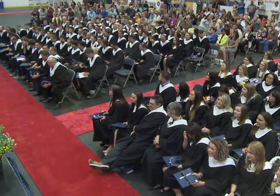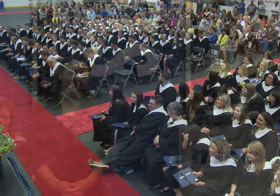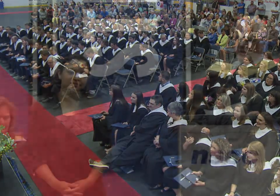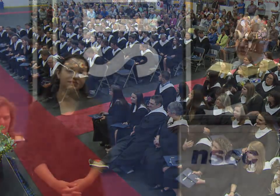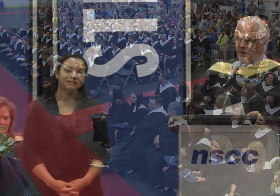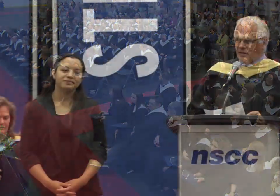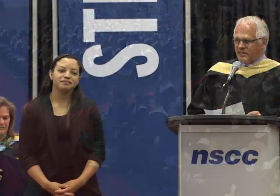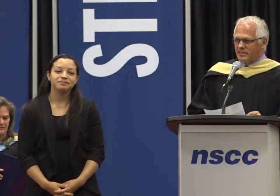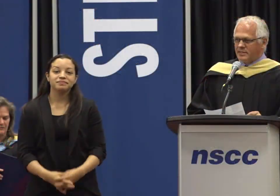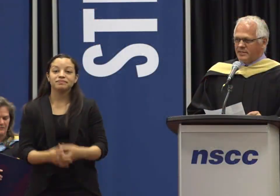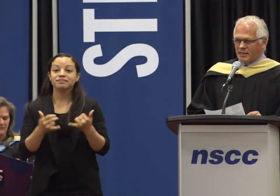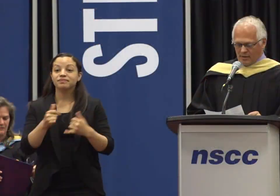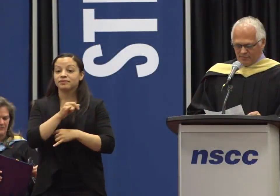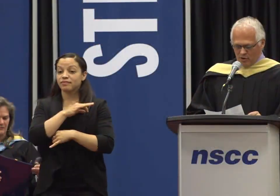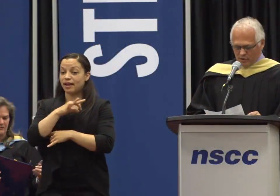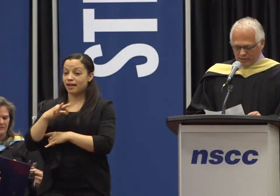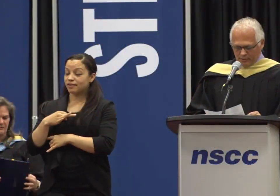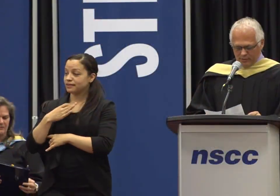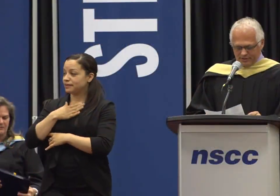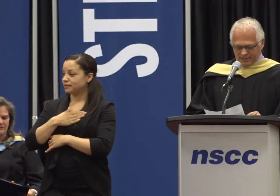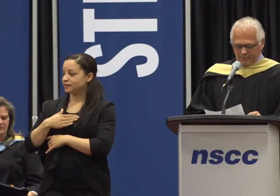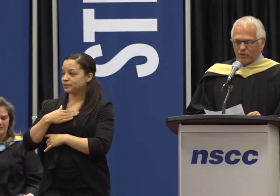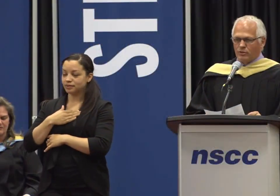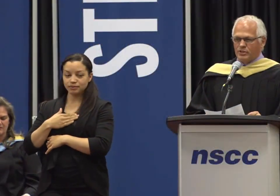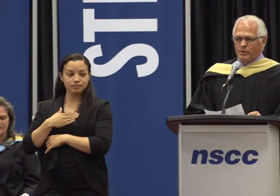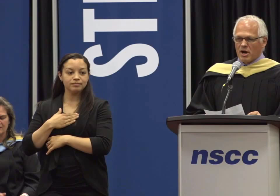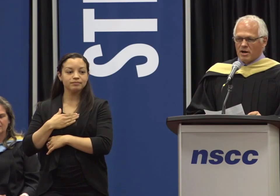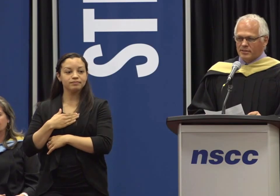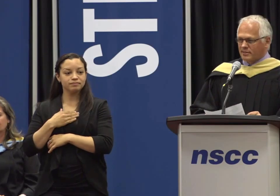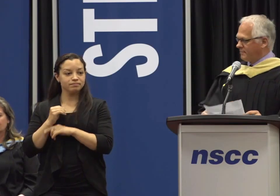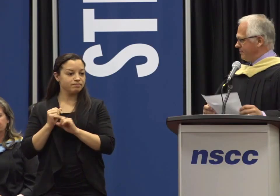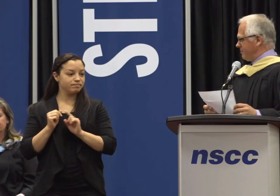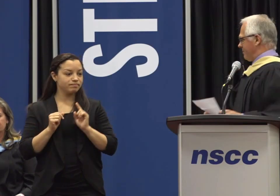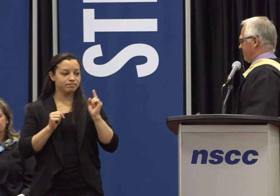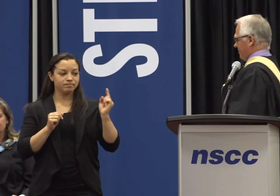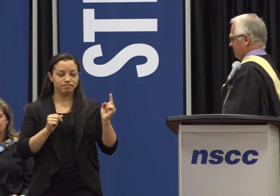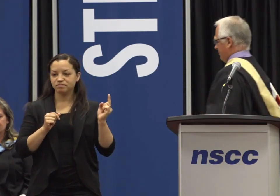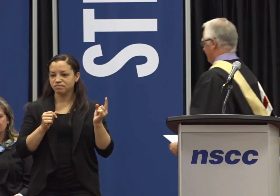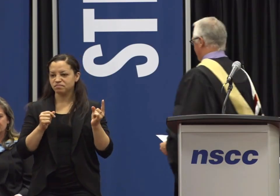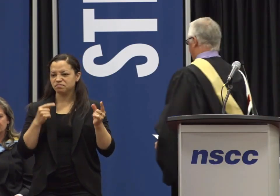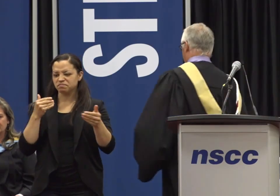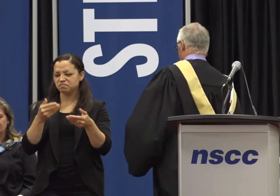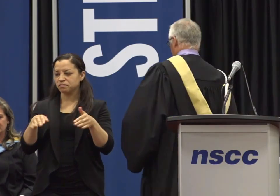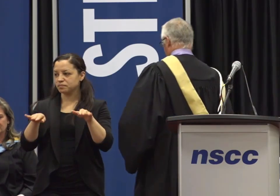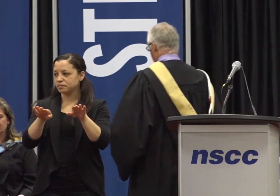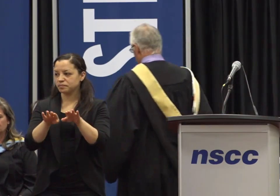I now ask Dave Freckleton to come forward with some closing remarks.